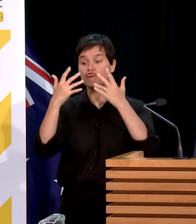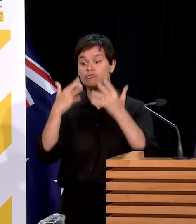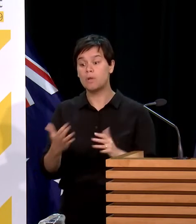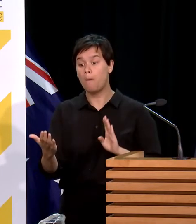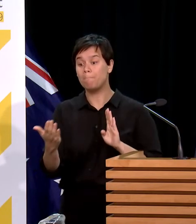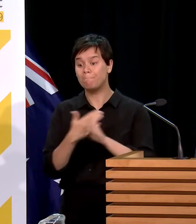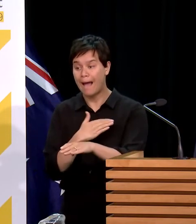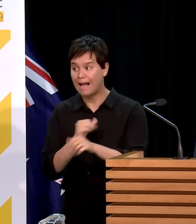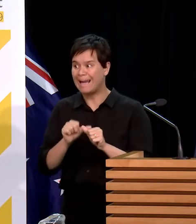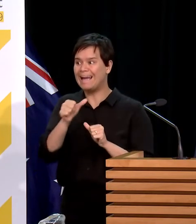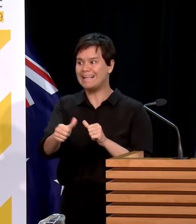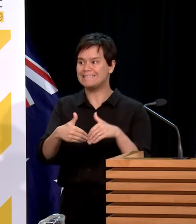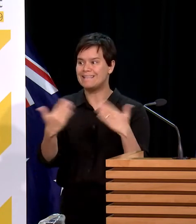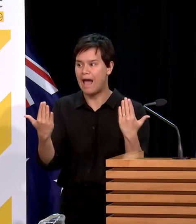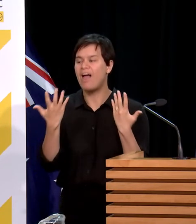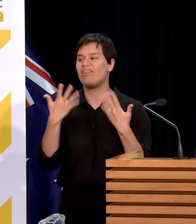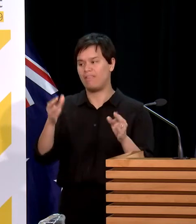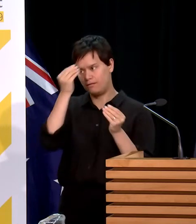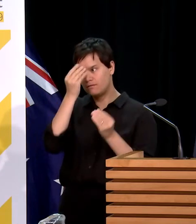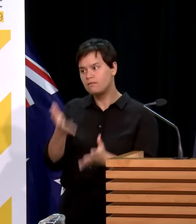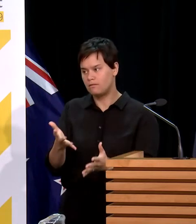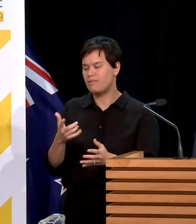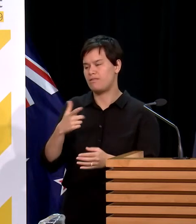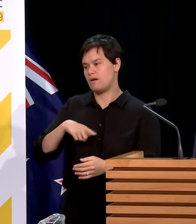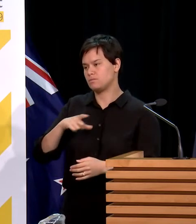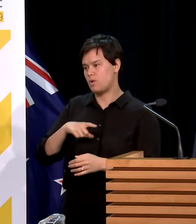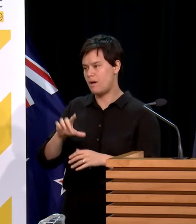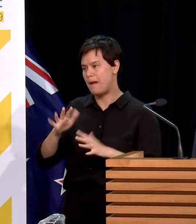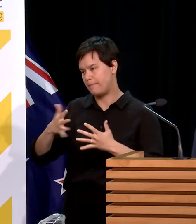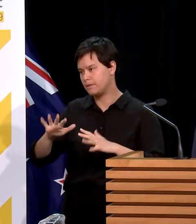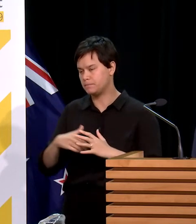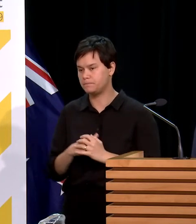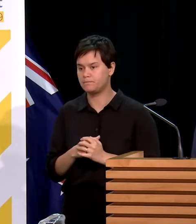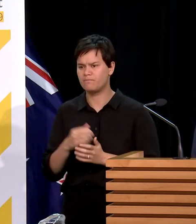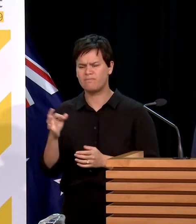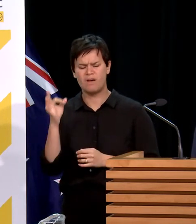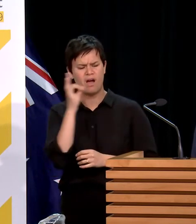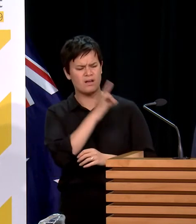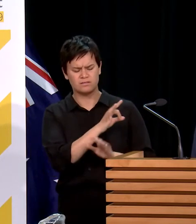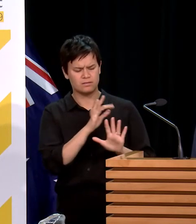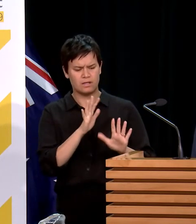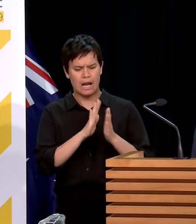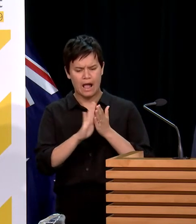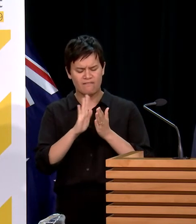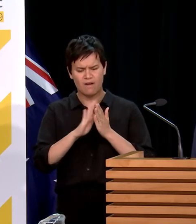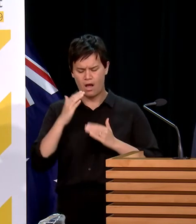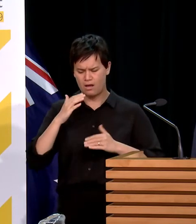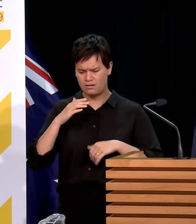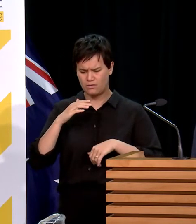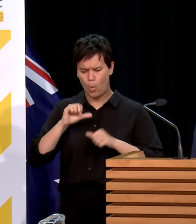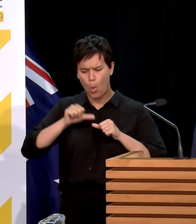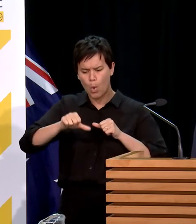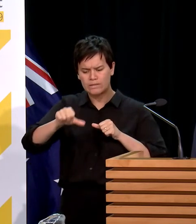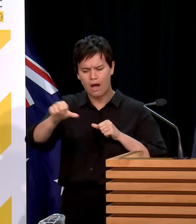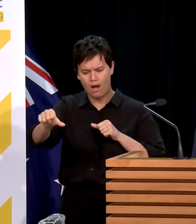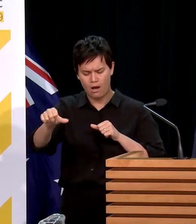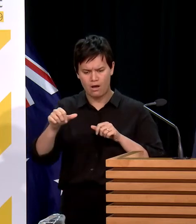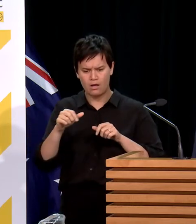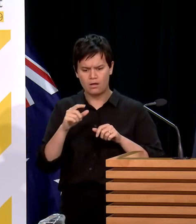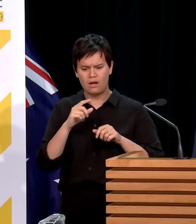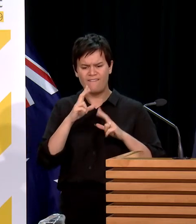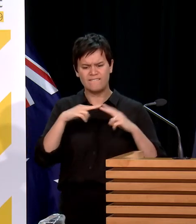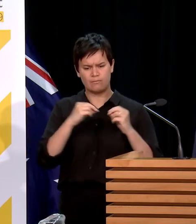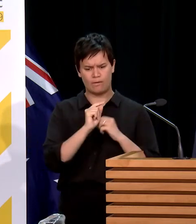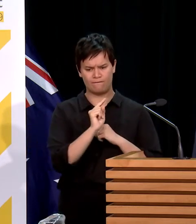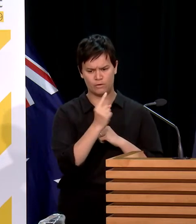result is coming back. In terms of the sequence, just correct me if I'm wrong, but I think you said that there were tests on 2 consecutive days.